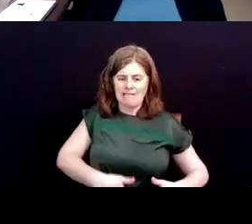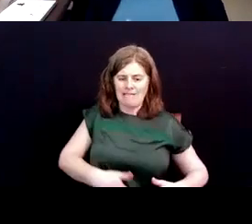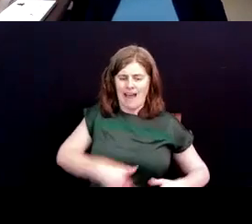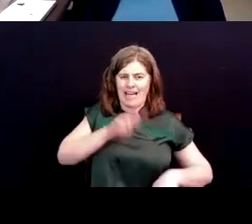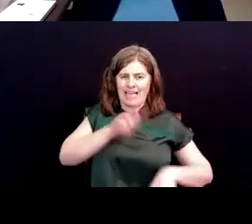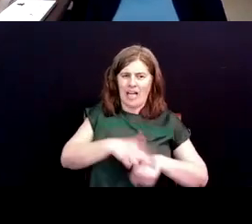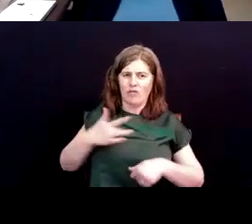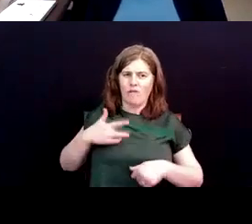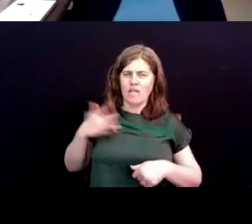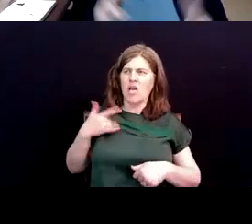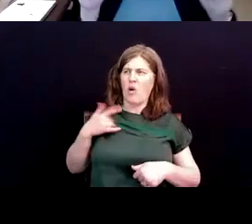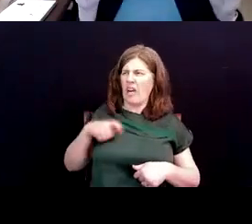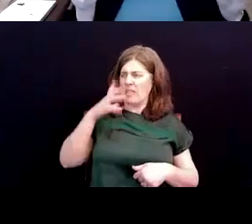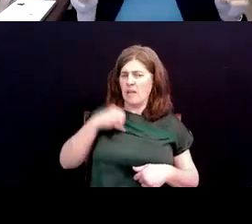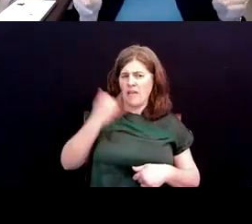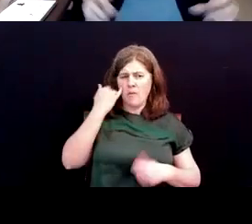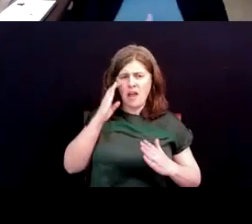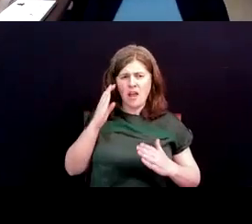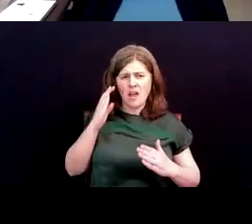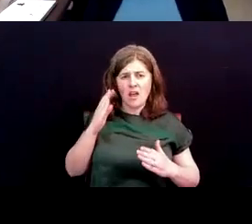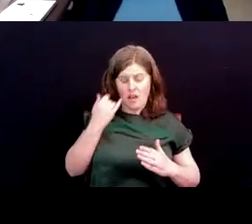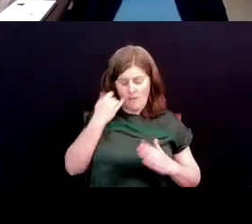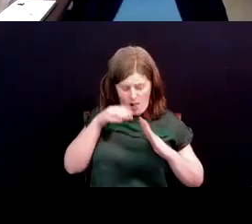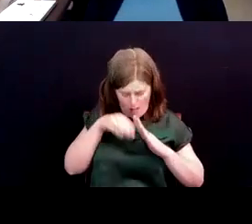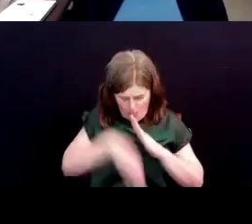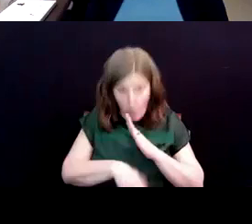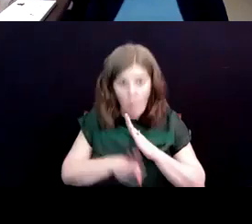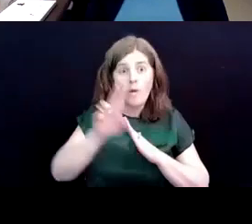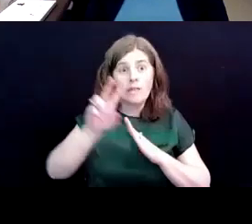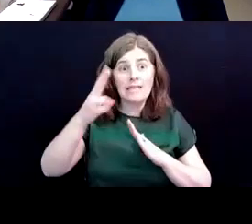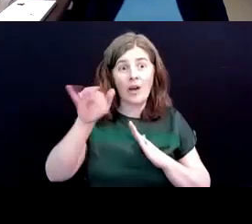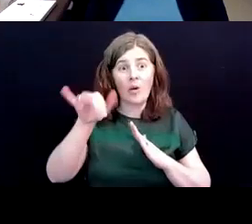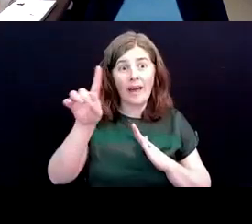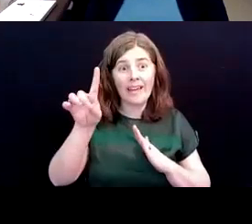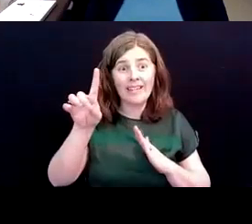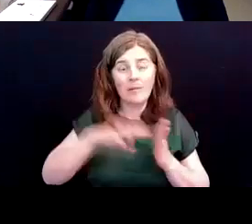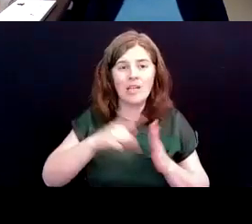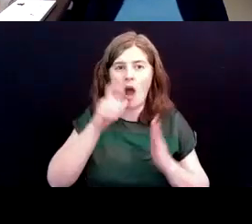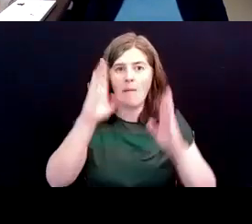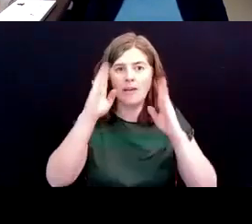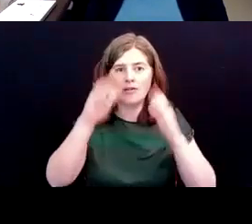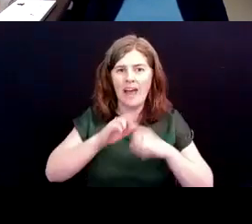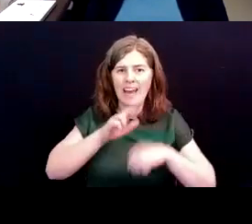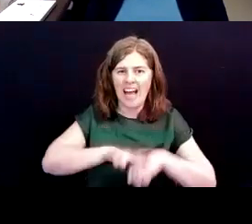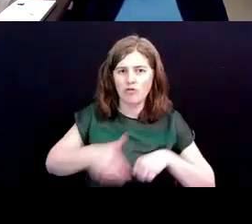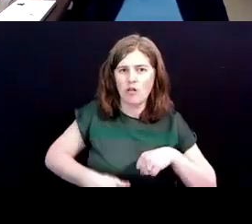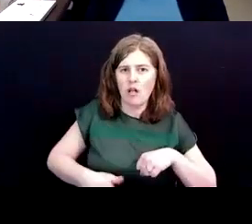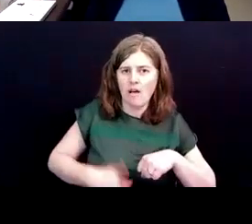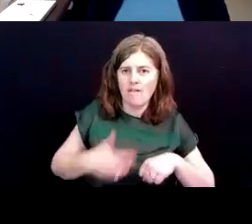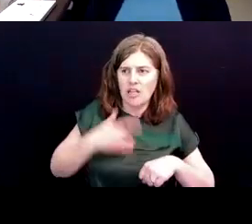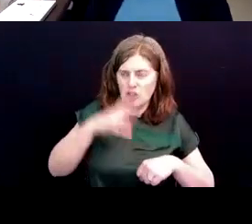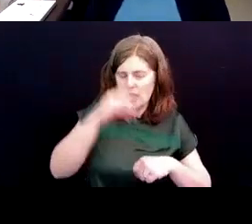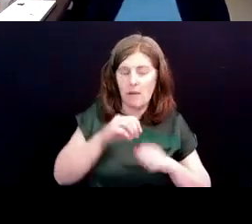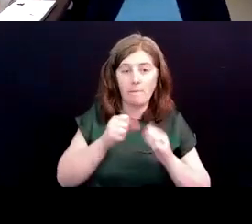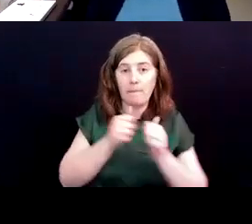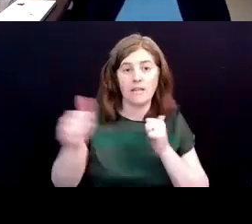own self at times where we get a second wind. That means you have not paid attention to your natural sleep urge and now you have passed it. And